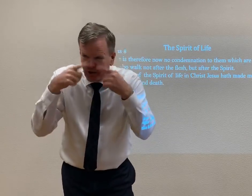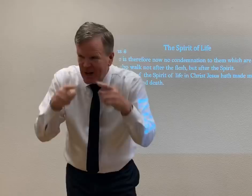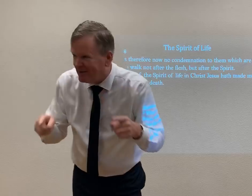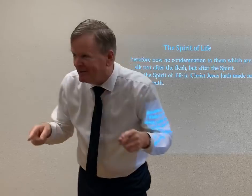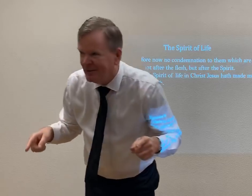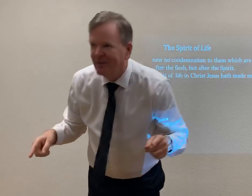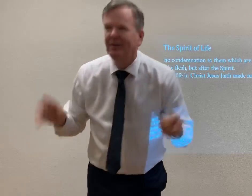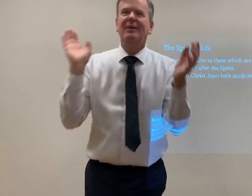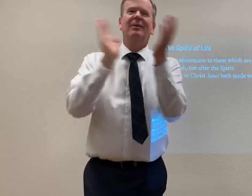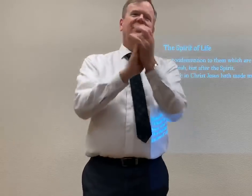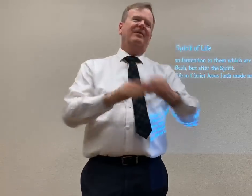down these rabbit trails?